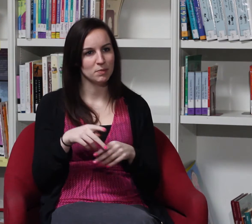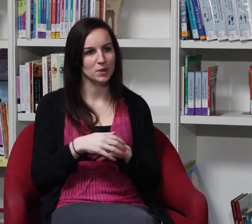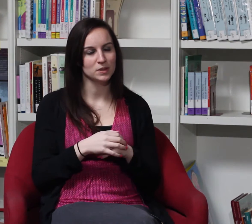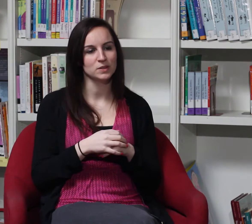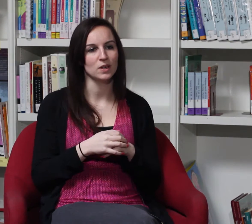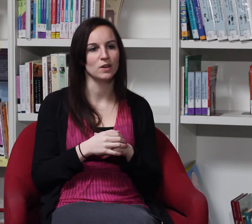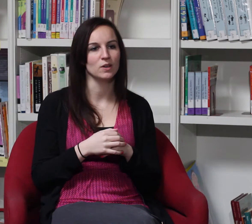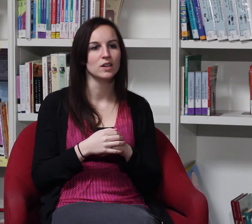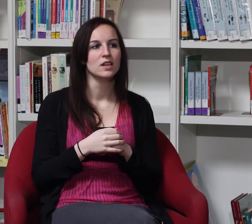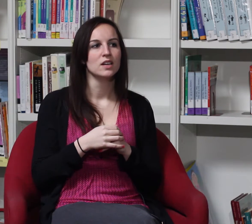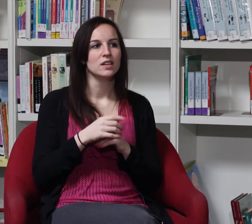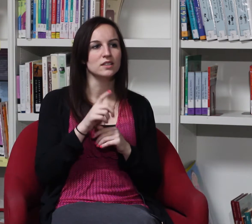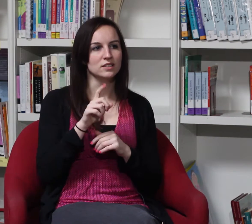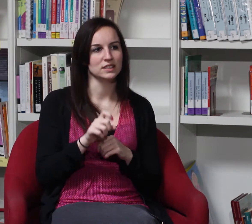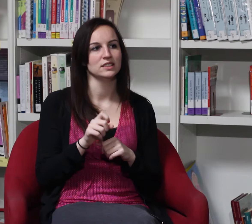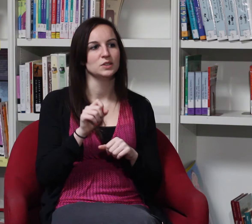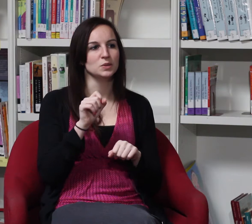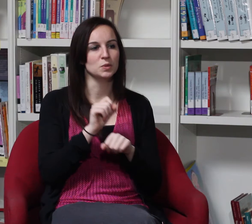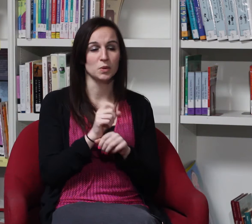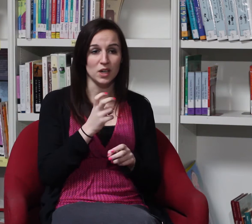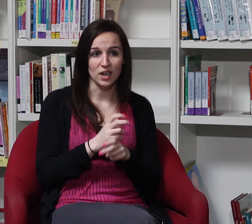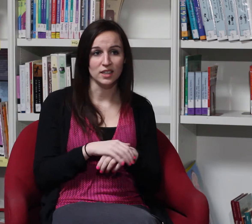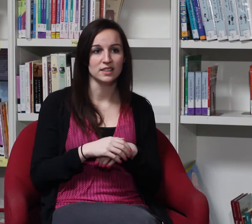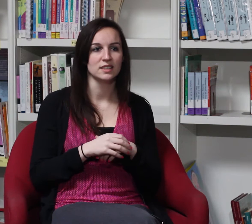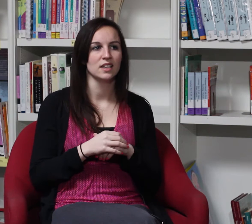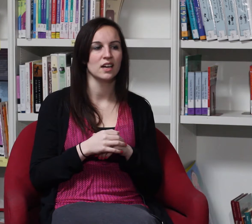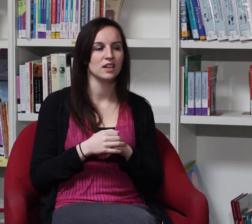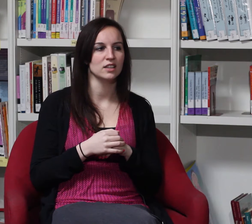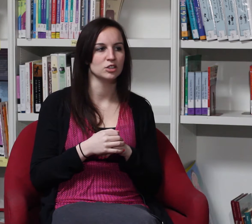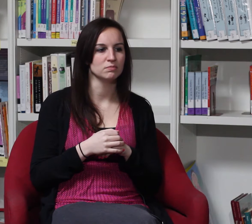people? So you need to work hard.